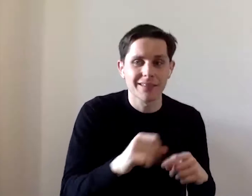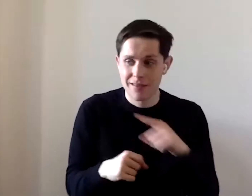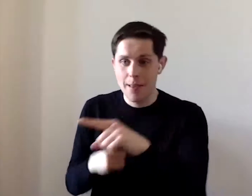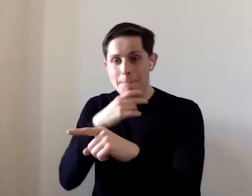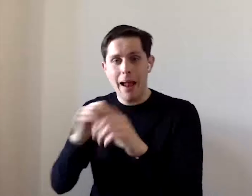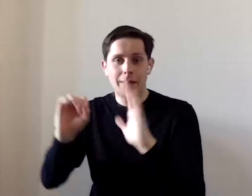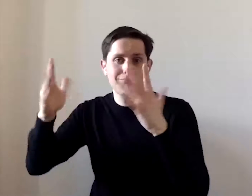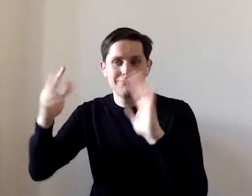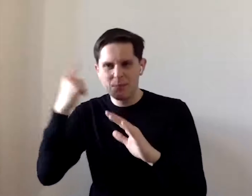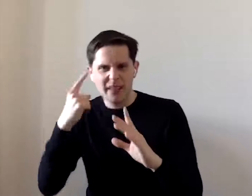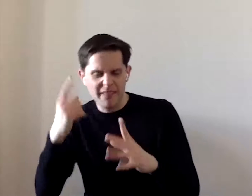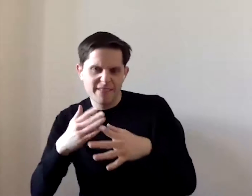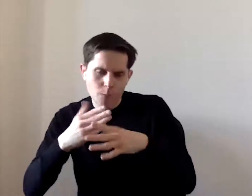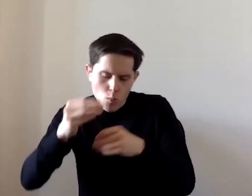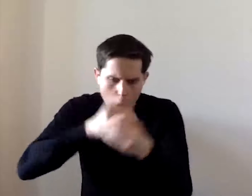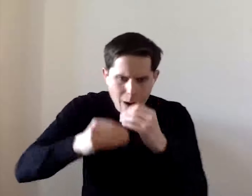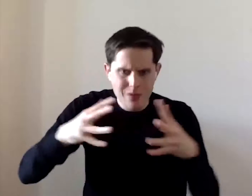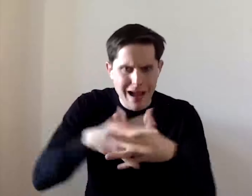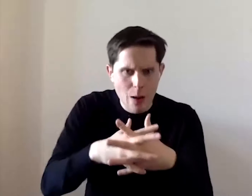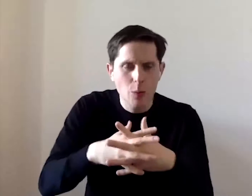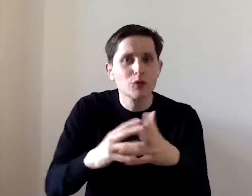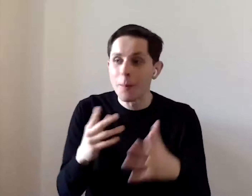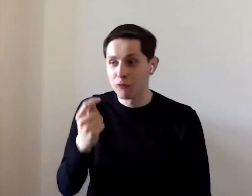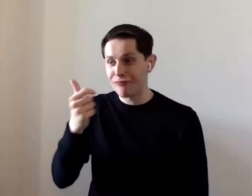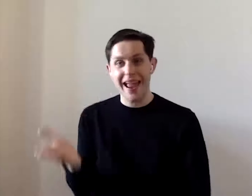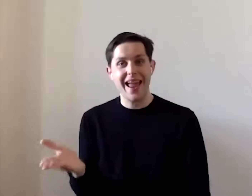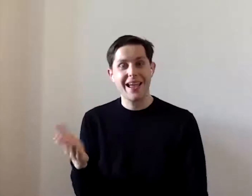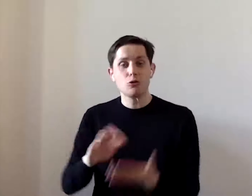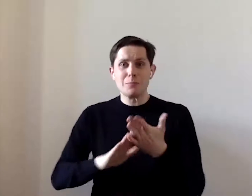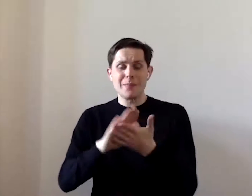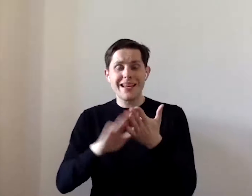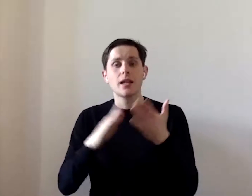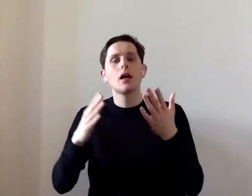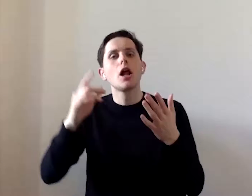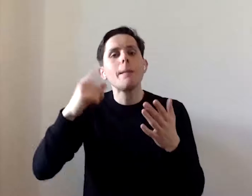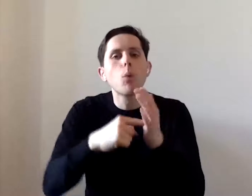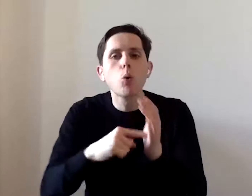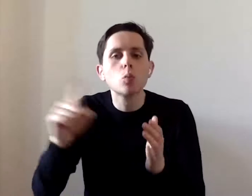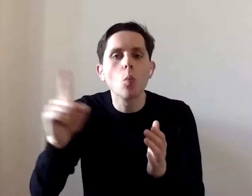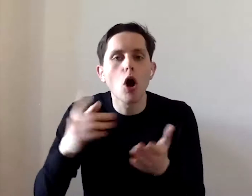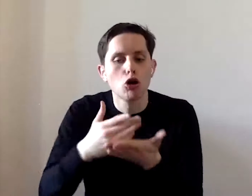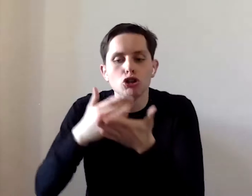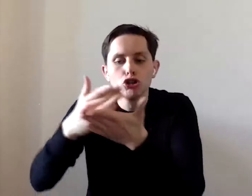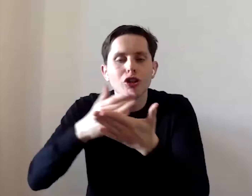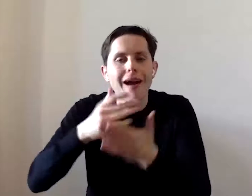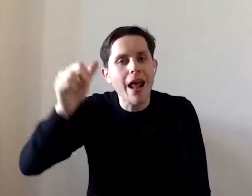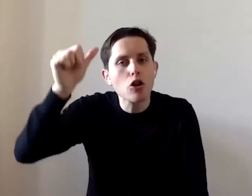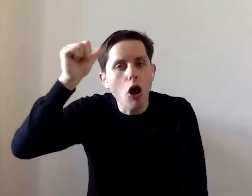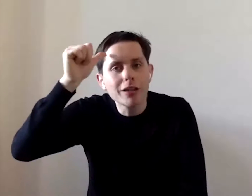it's accessible. He's just done the hard work to find that out. And so we need a way of knowledge sharing between disabled people